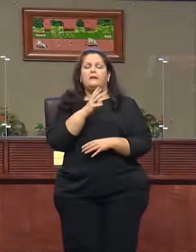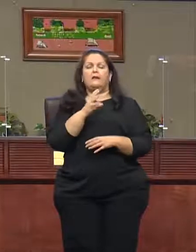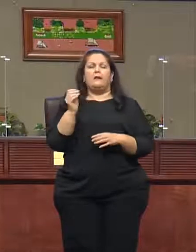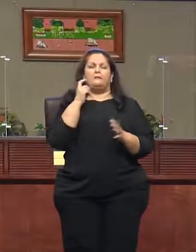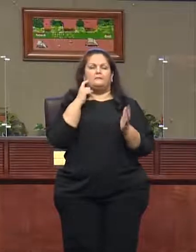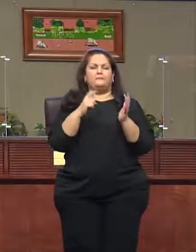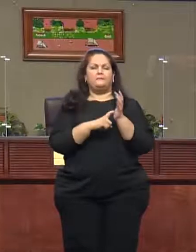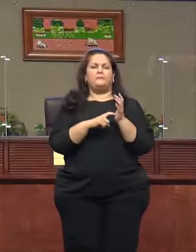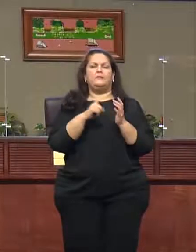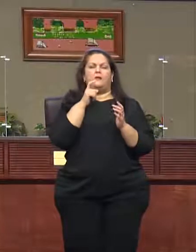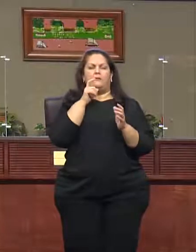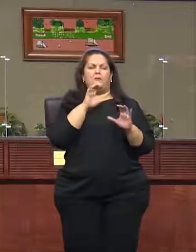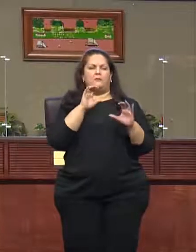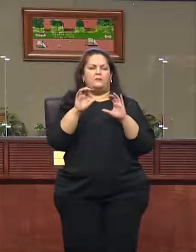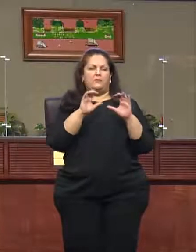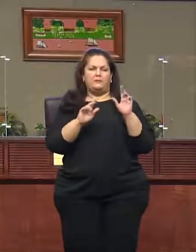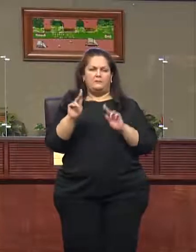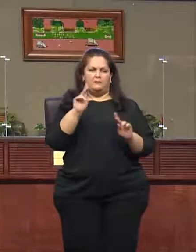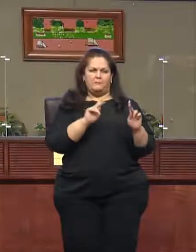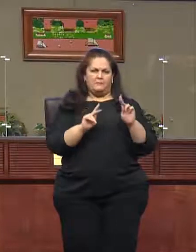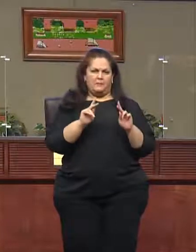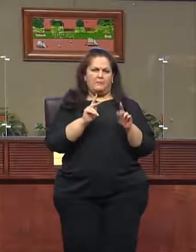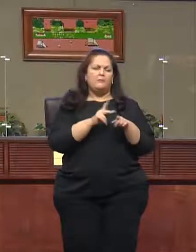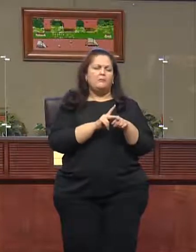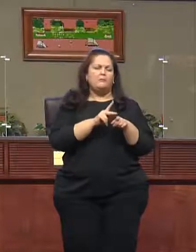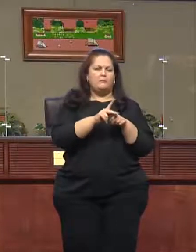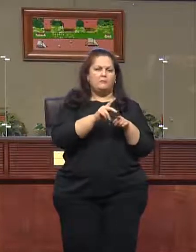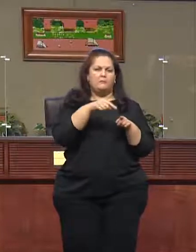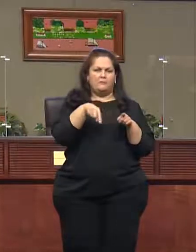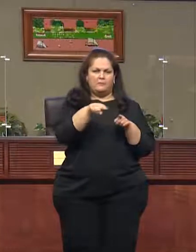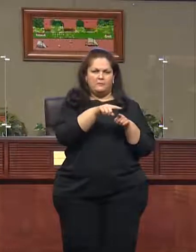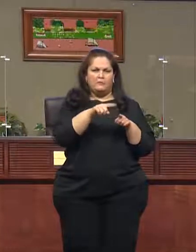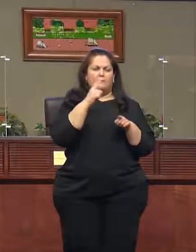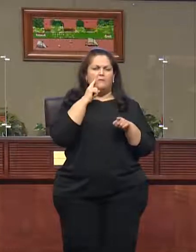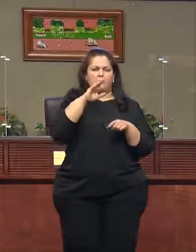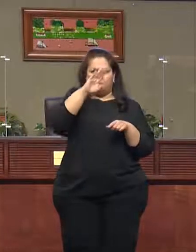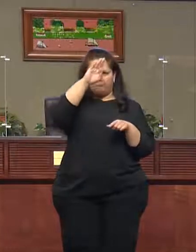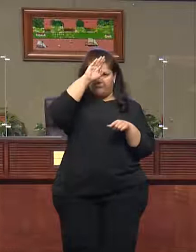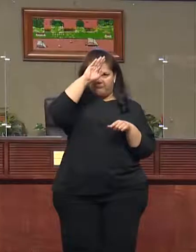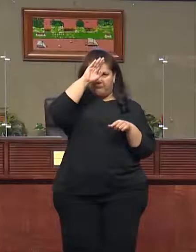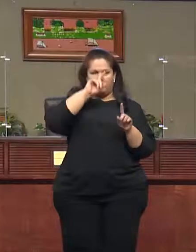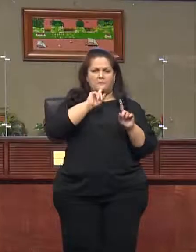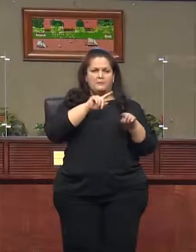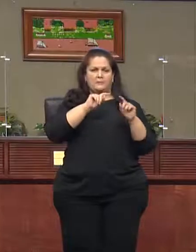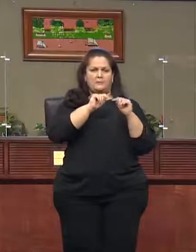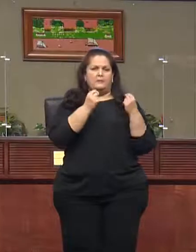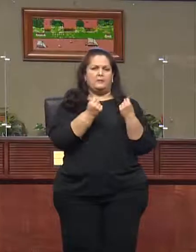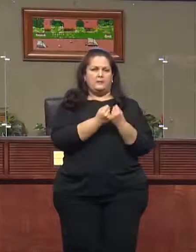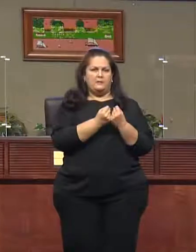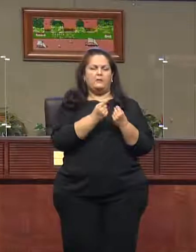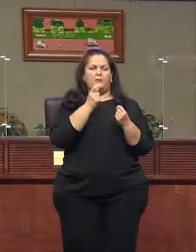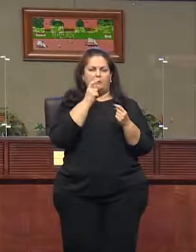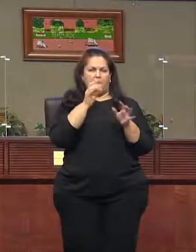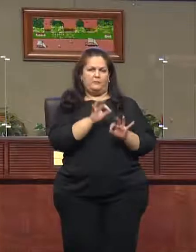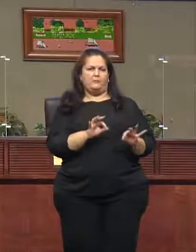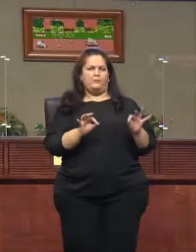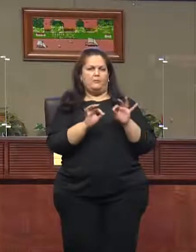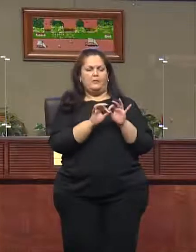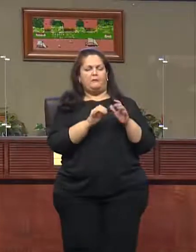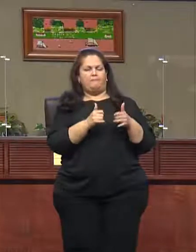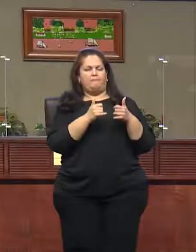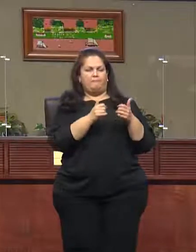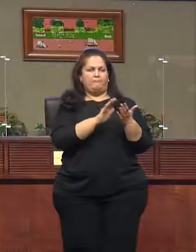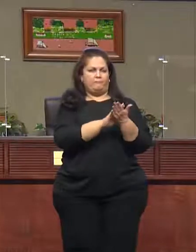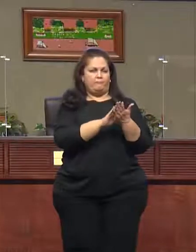of communications personnel, professionals at the front line of emergency response who certainly deserve our